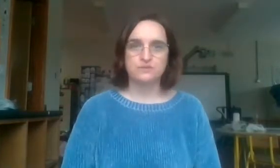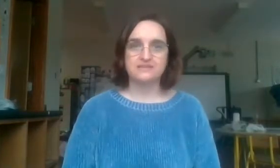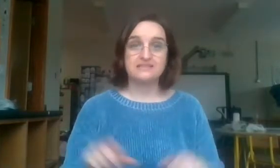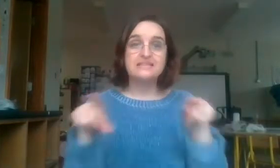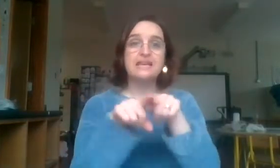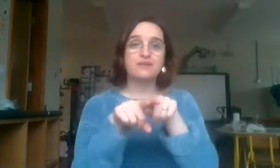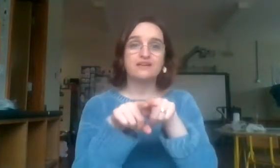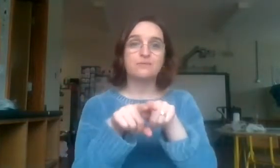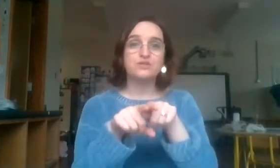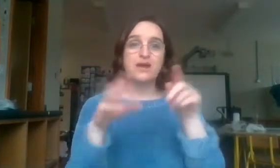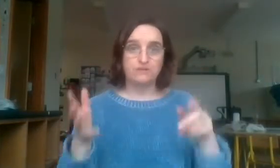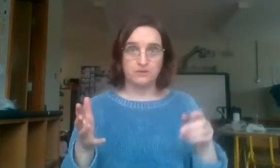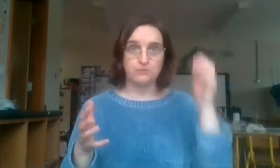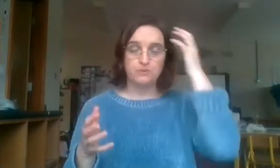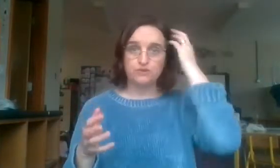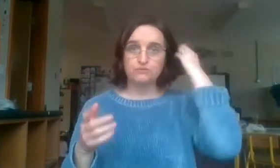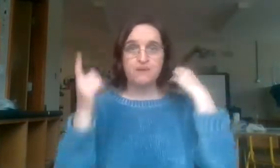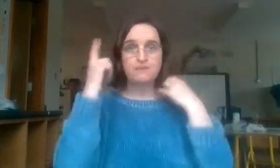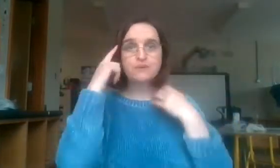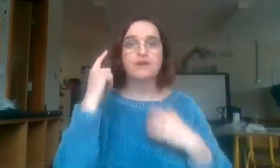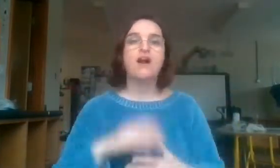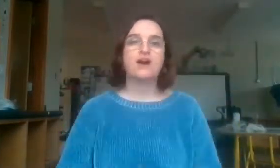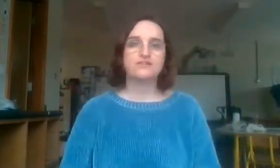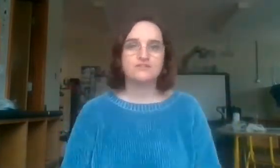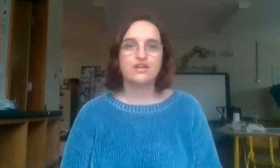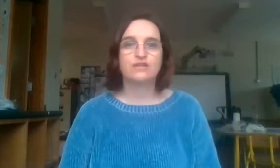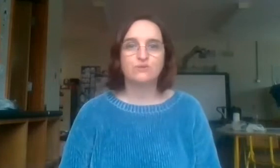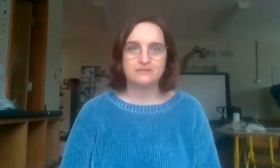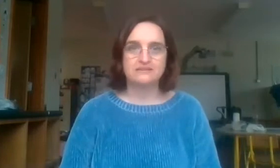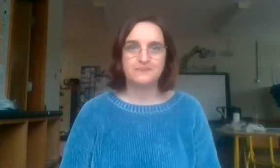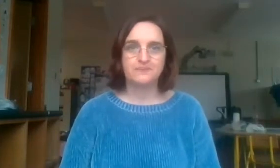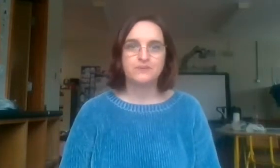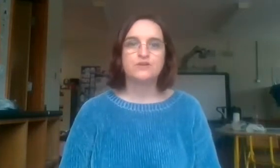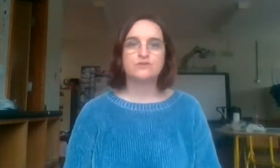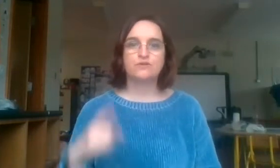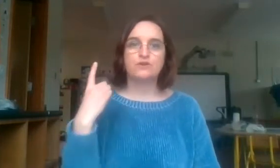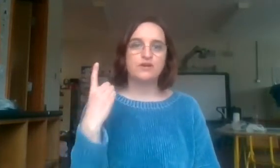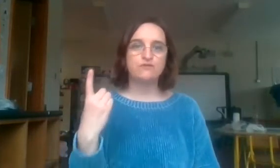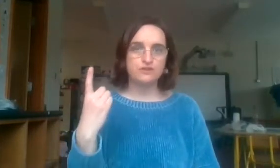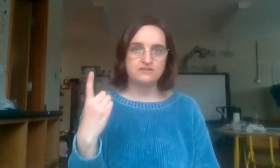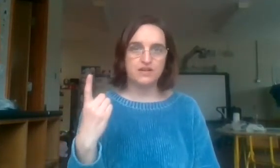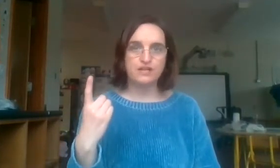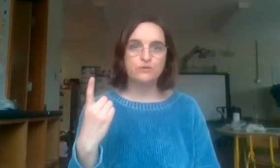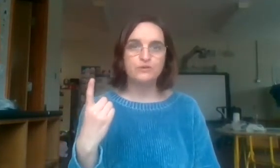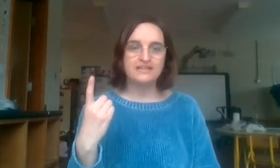is the same thing that we do every week. We're going to remember our signing rules. So the very first signing rule